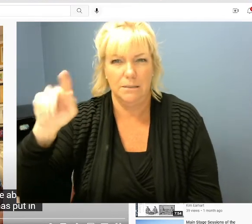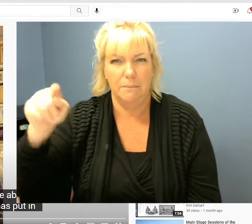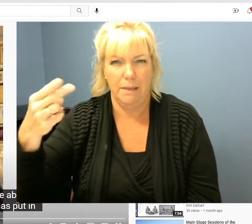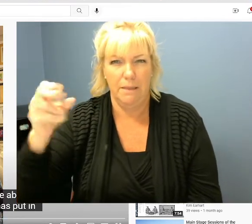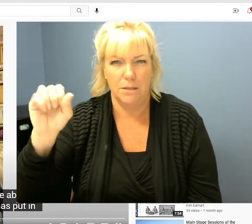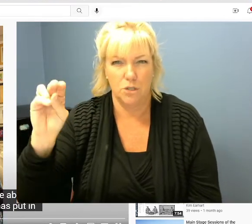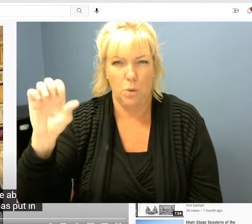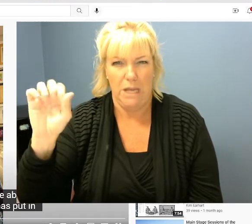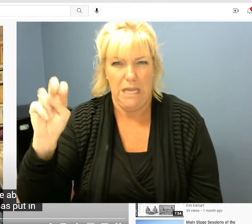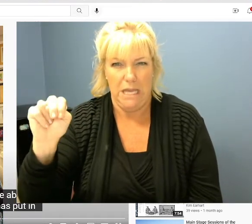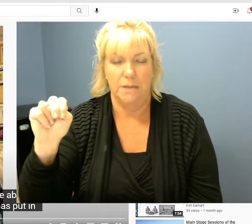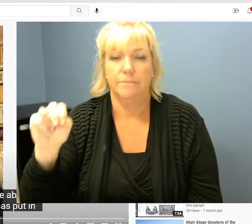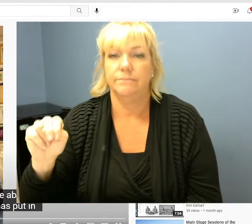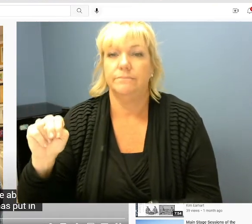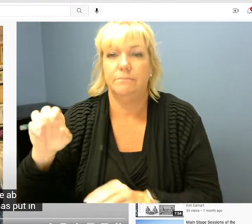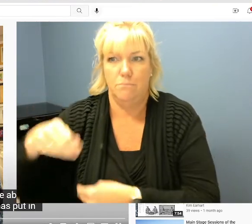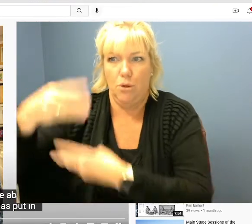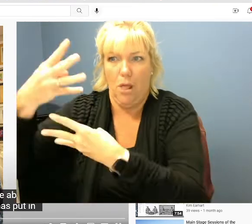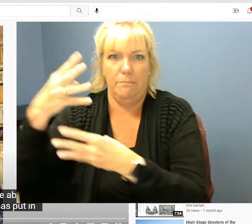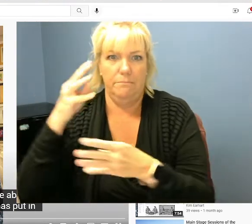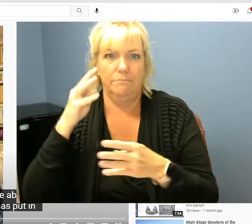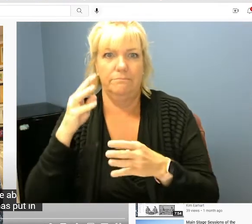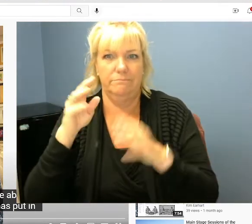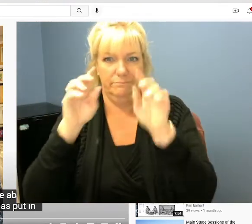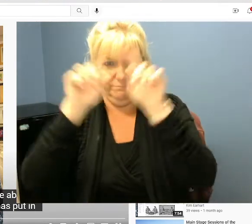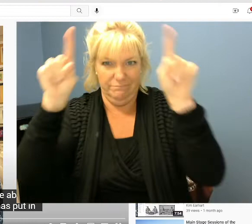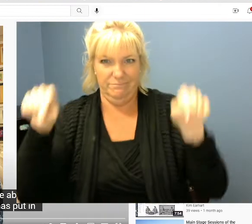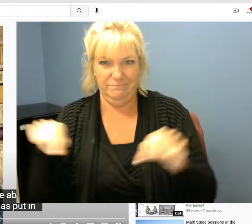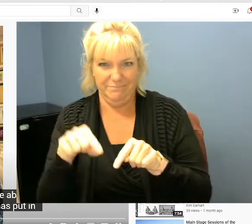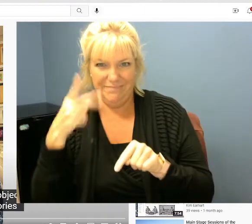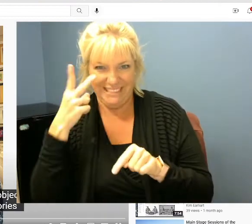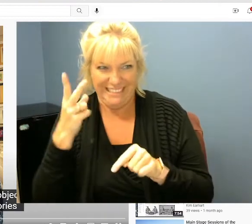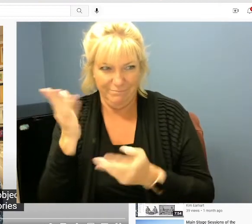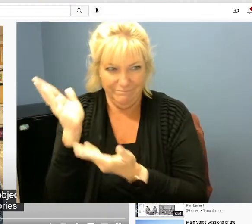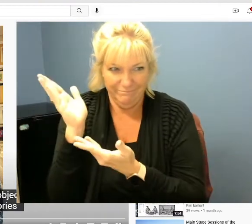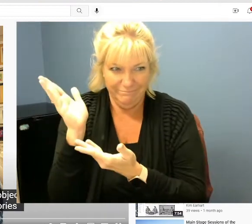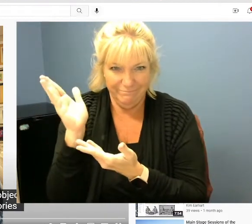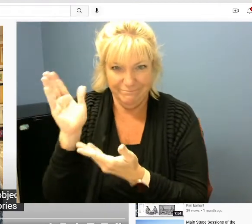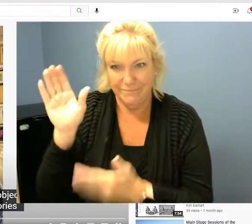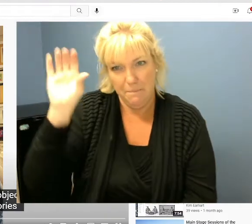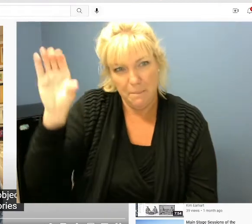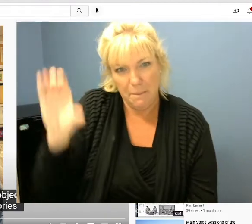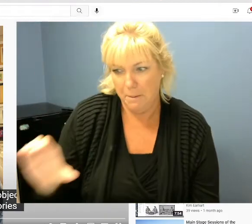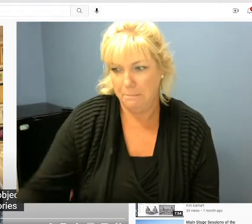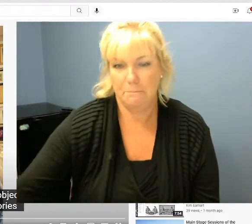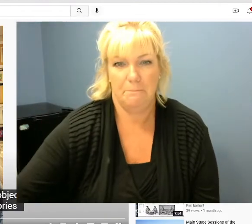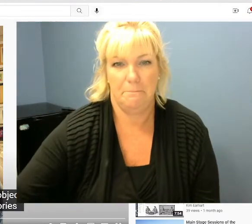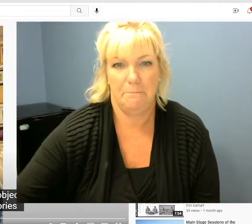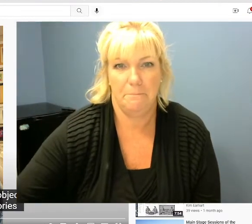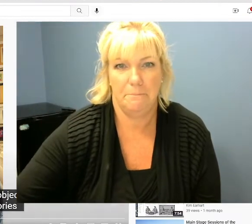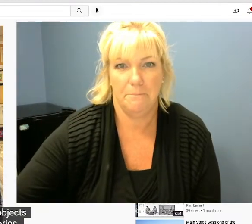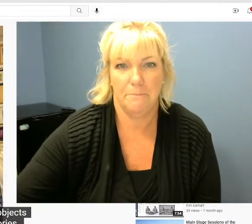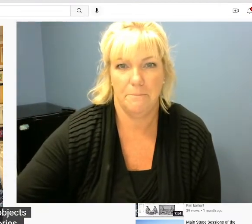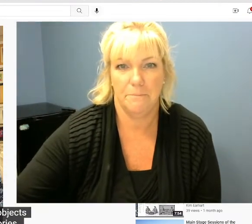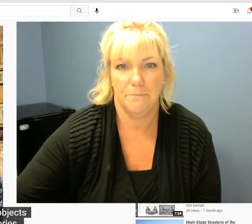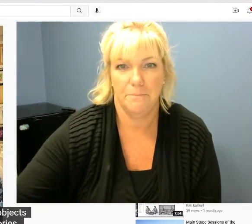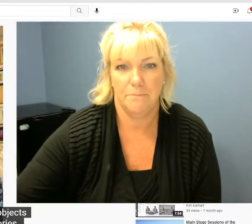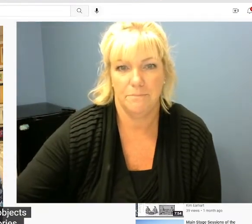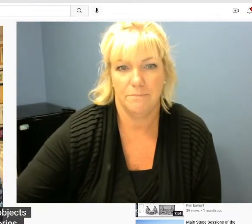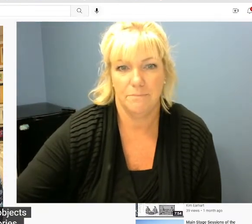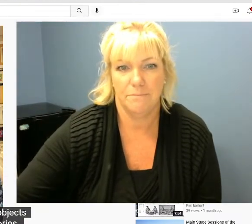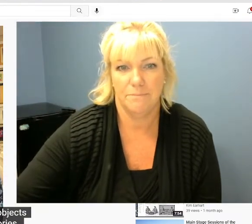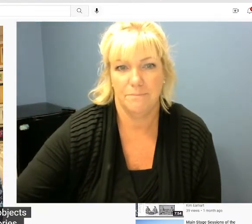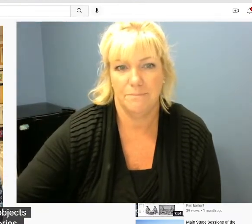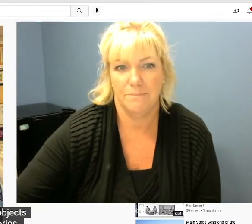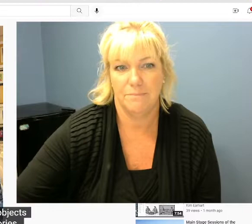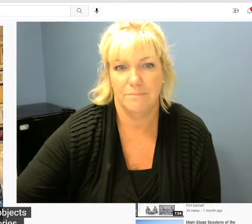20 or so artifacts that the Smithsonian has put in this collection to, it says, the objects in this first